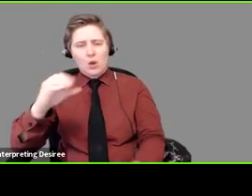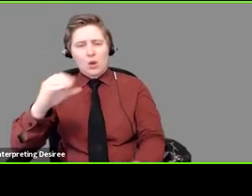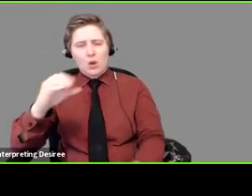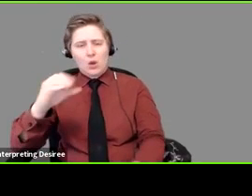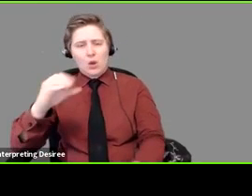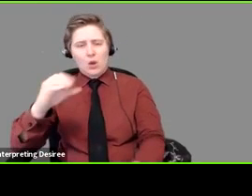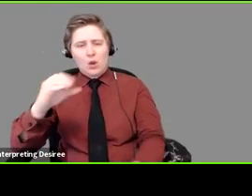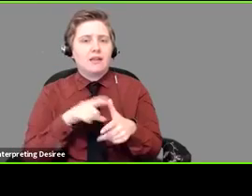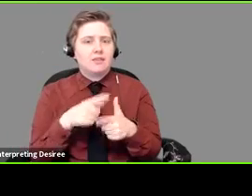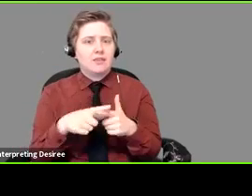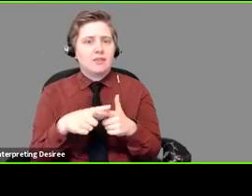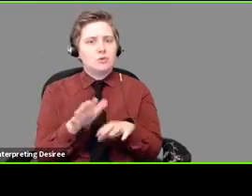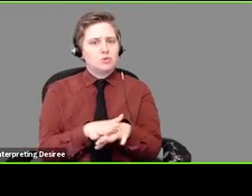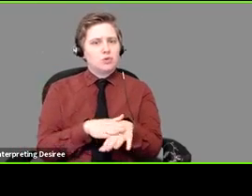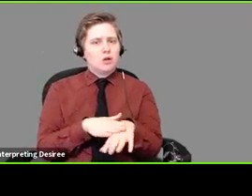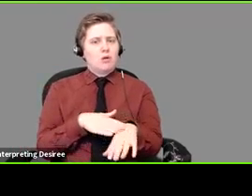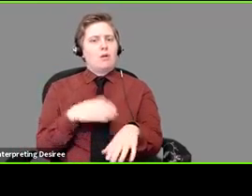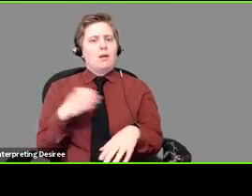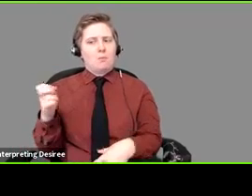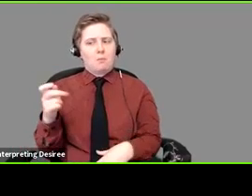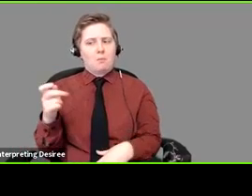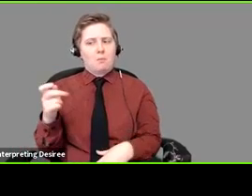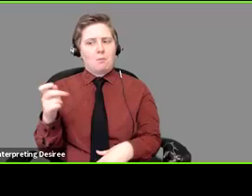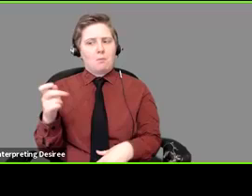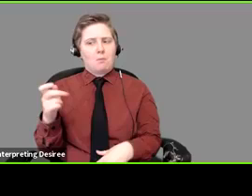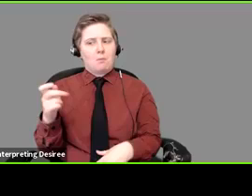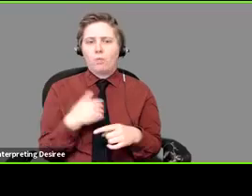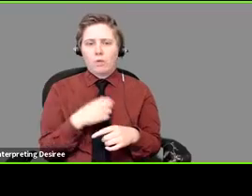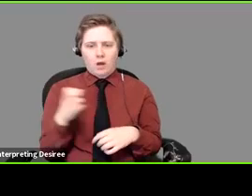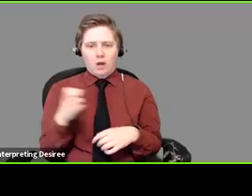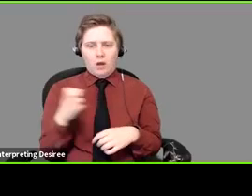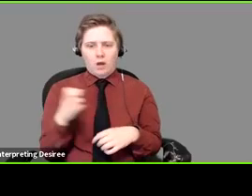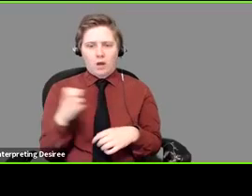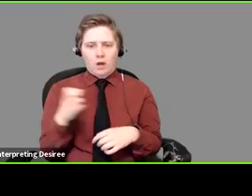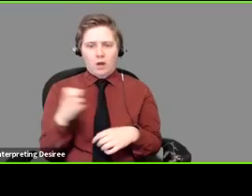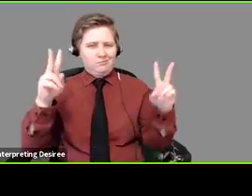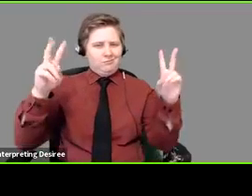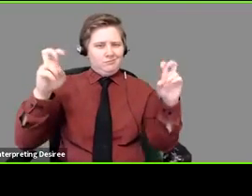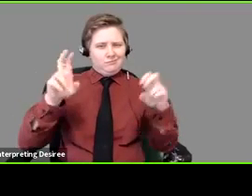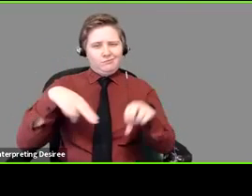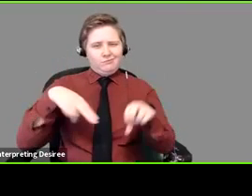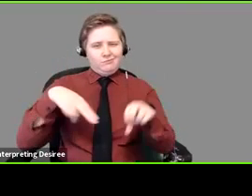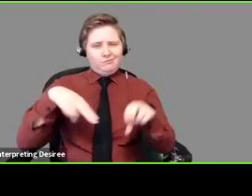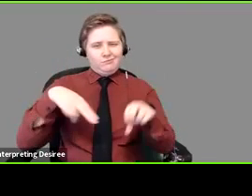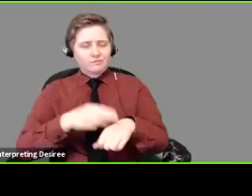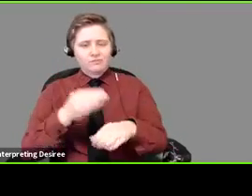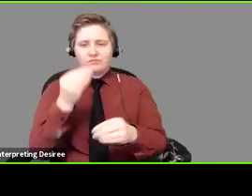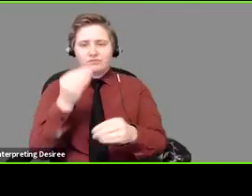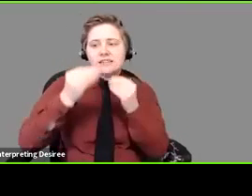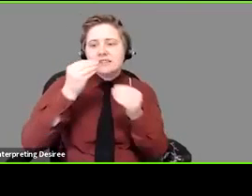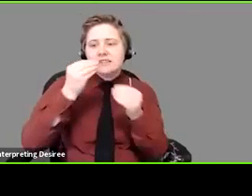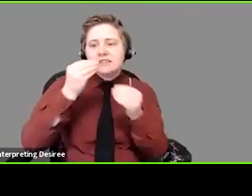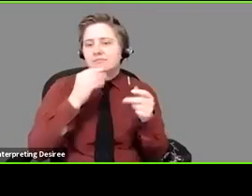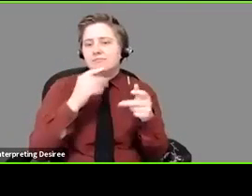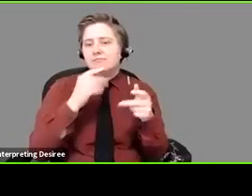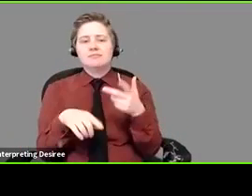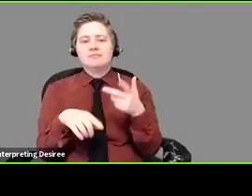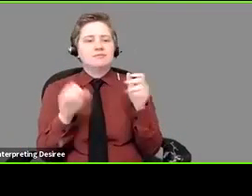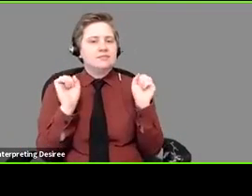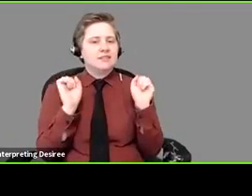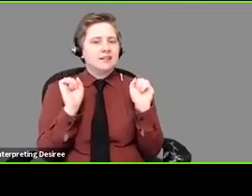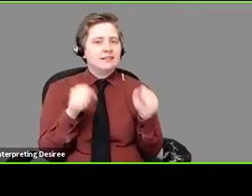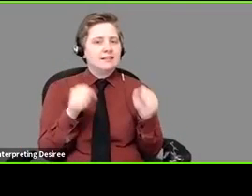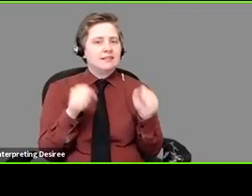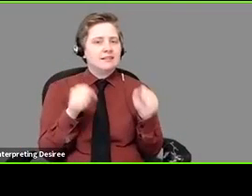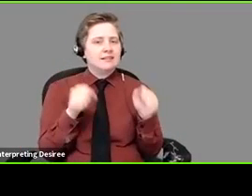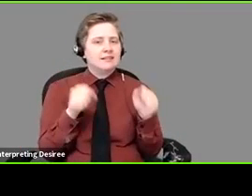but surely get us to the point where we can go back to some sort of normalcy with eating out and being able to